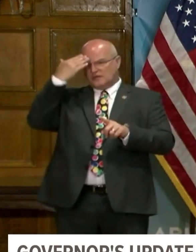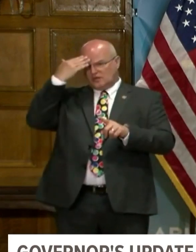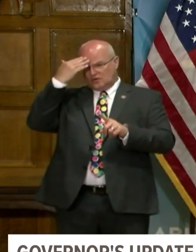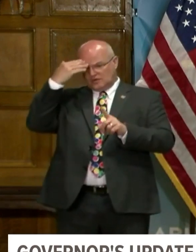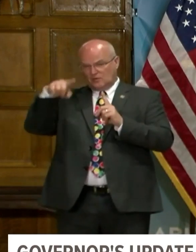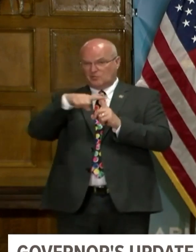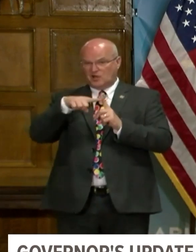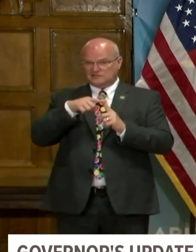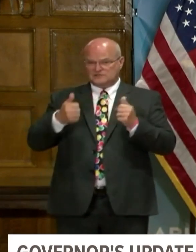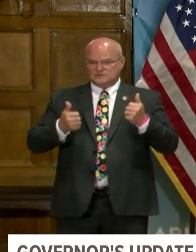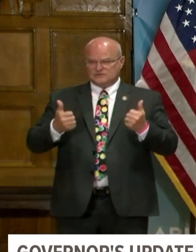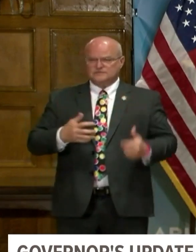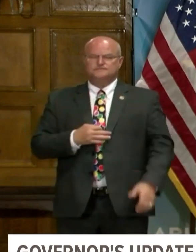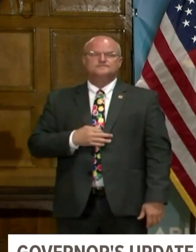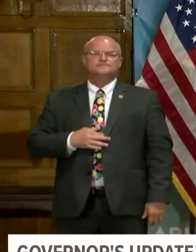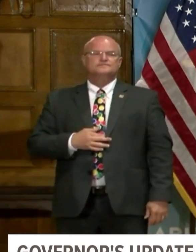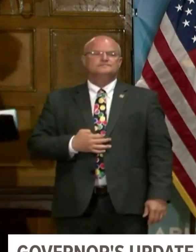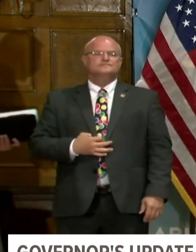were positive?